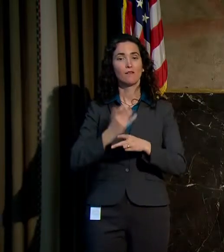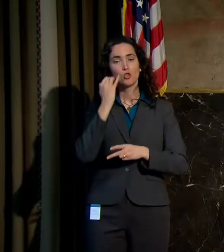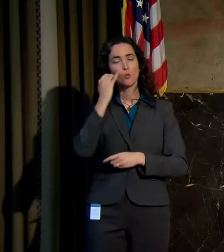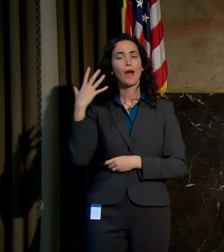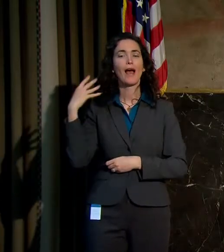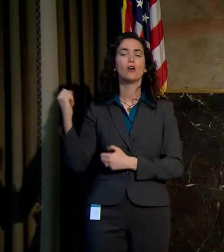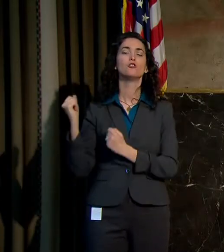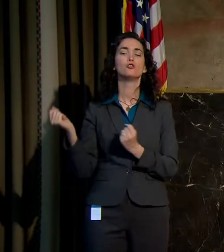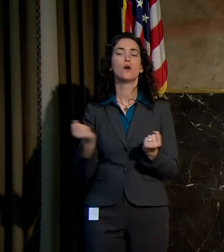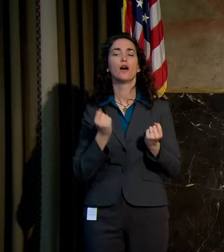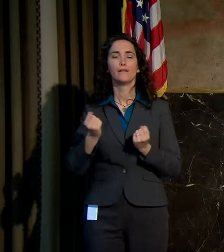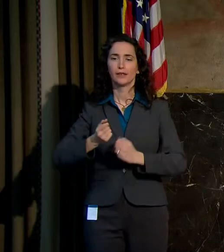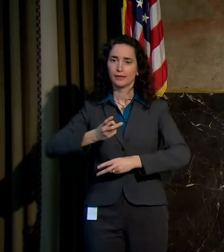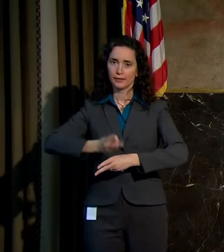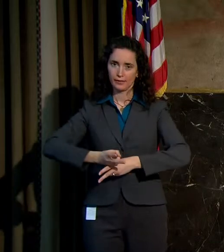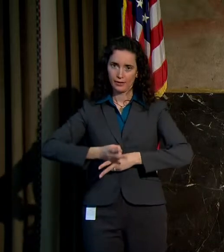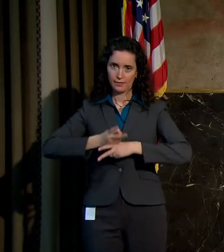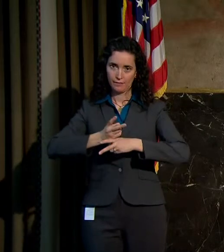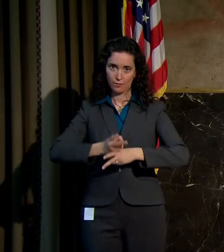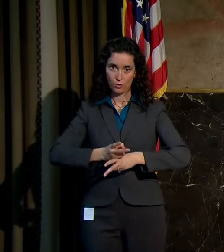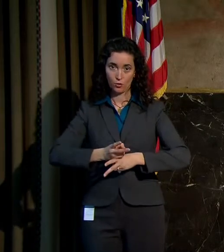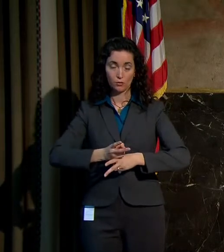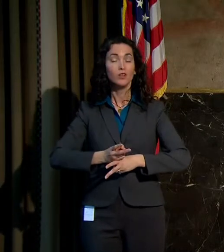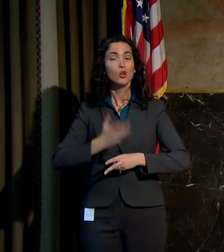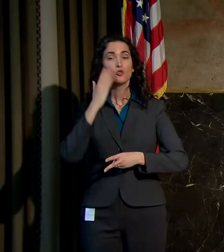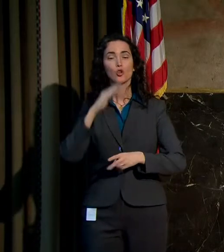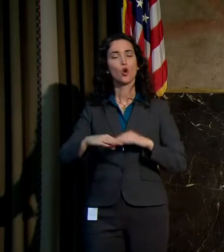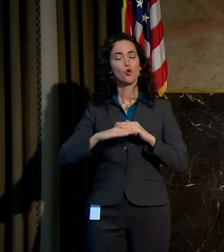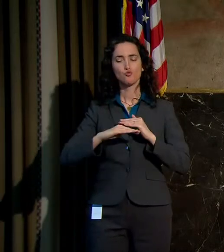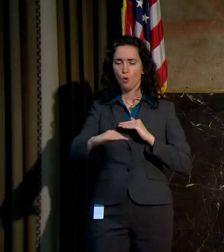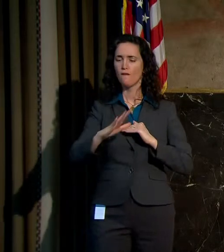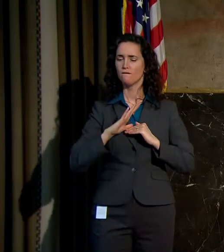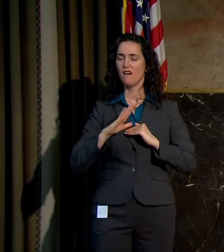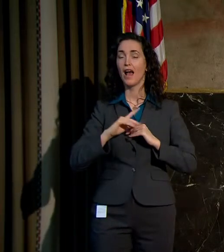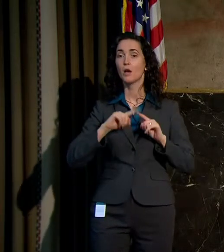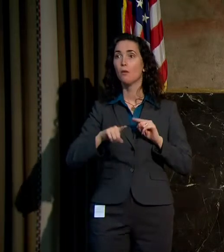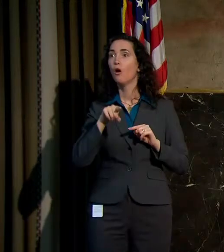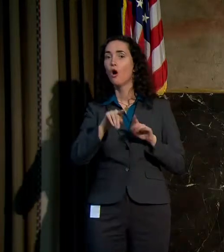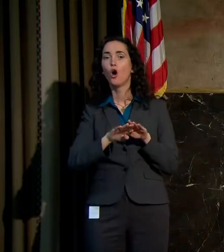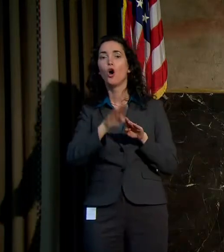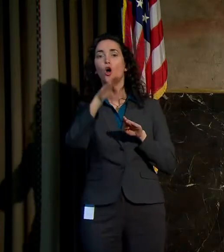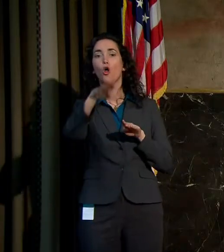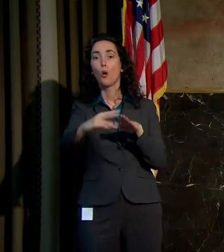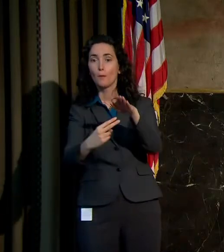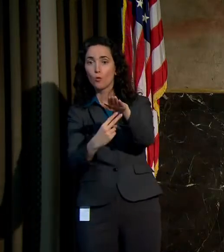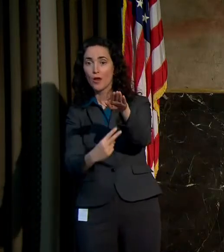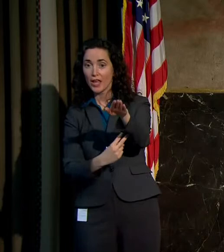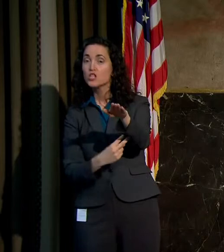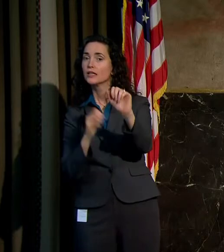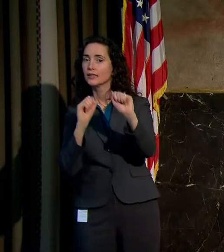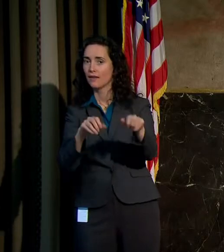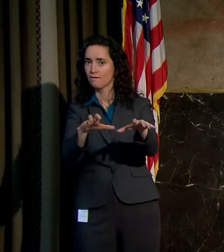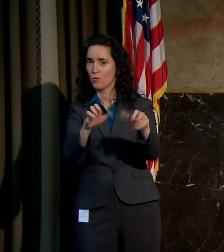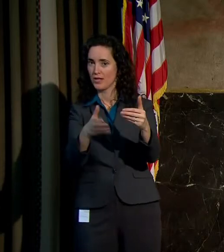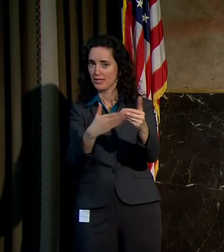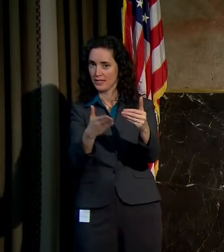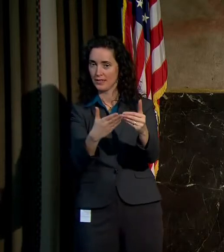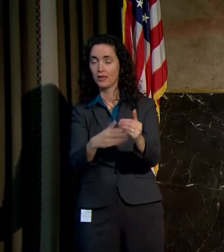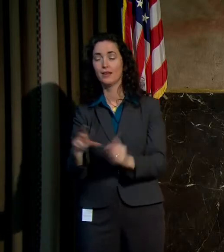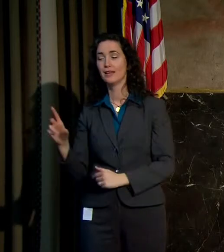about. Understand that bridges freeze first, and we will have DOTD crews